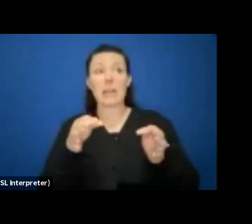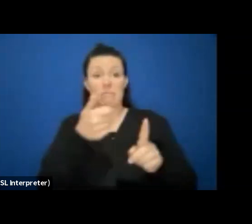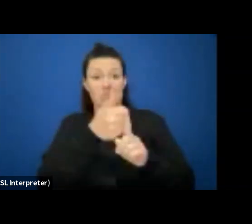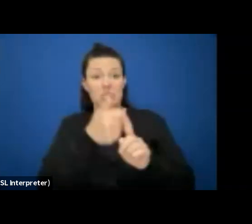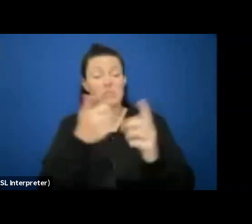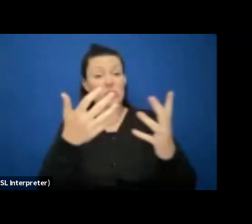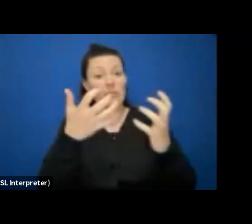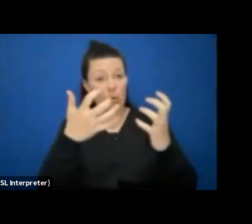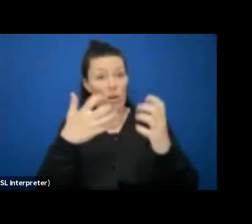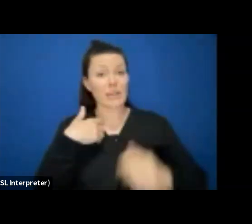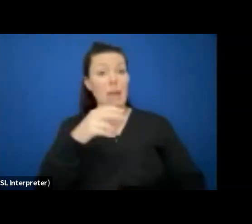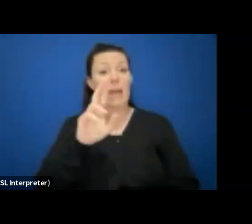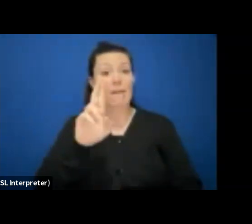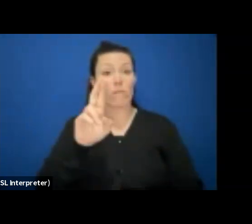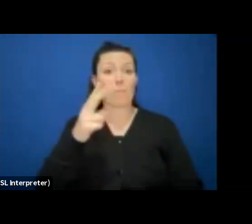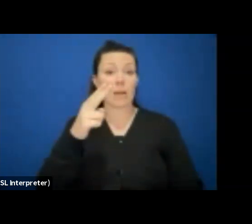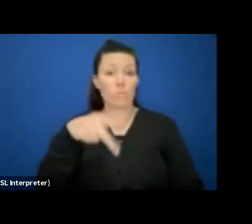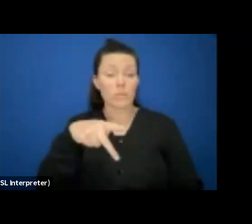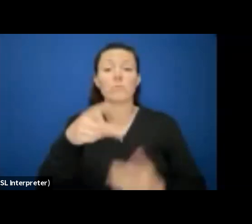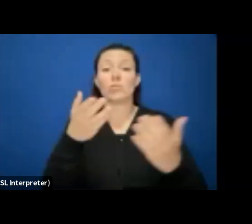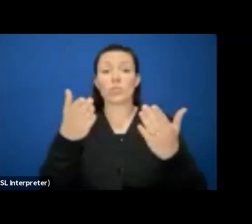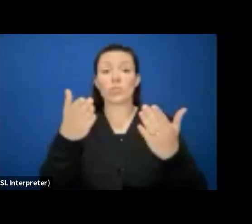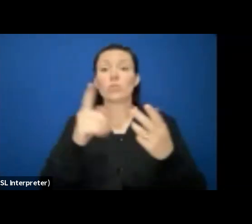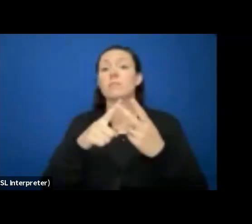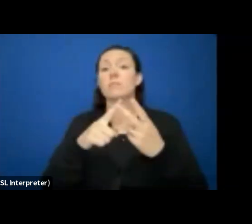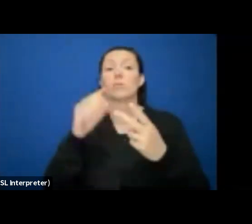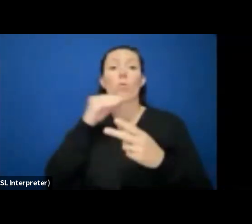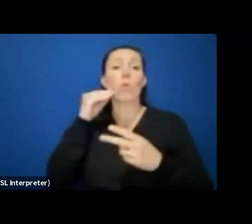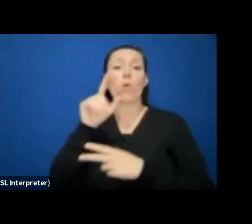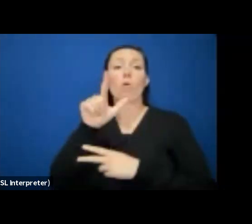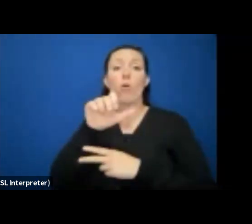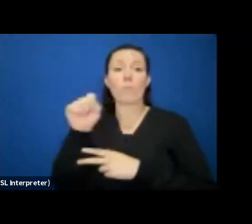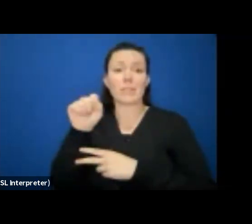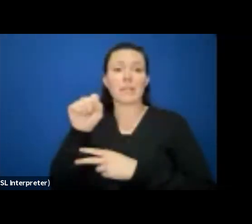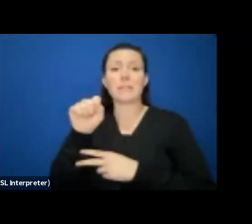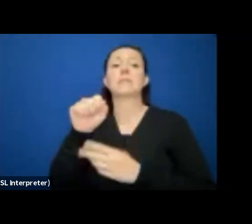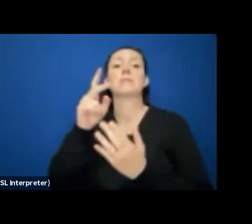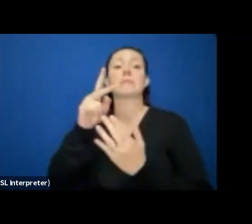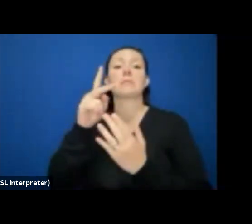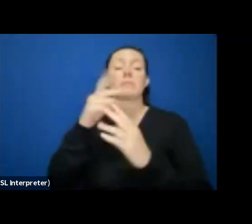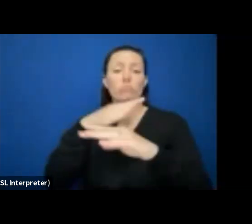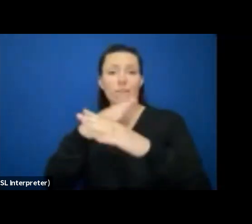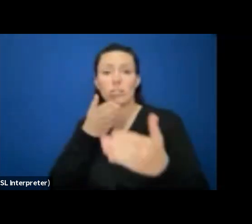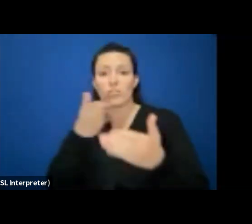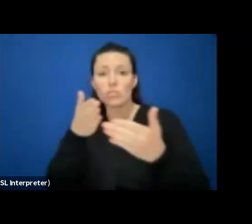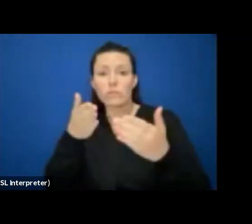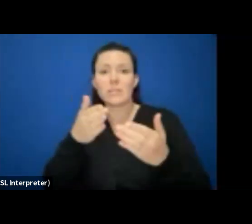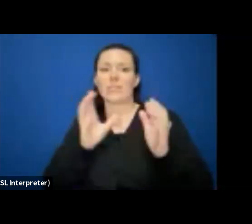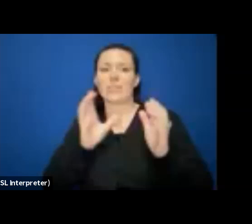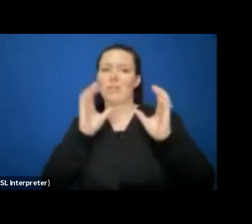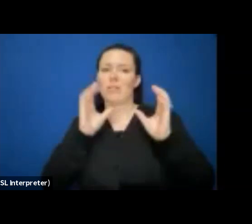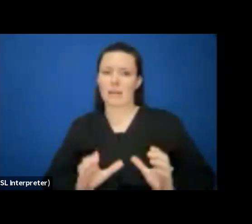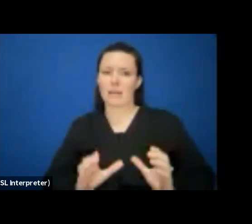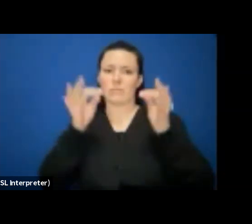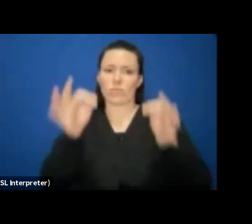rapid housing services, they want to get homeless prevention services, whether or not they want to work with CISO. So